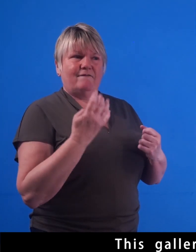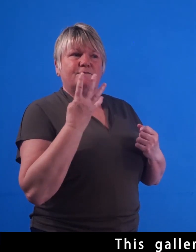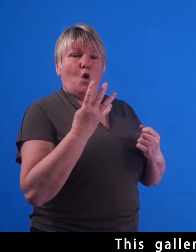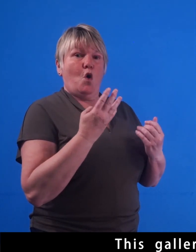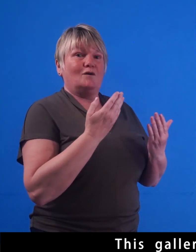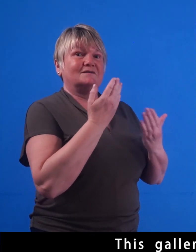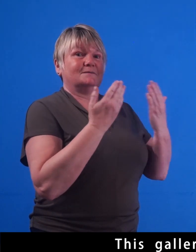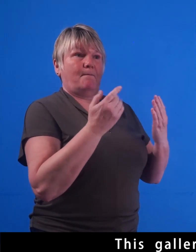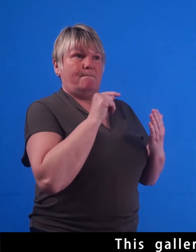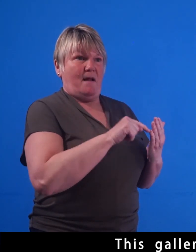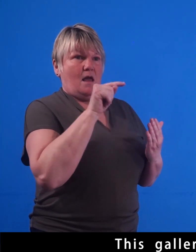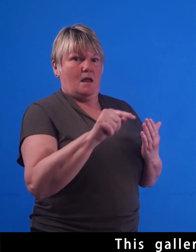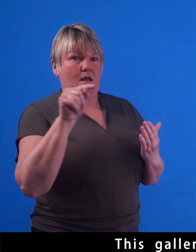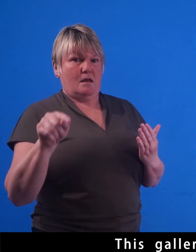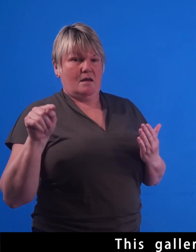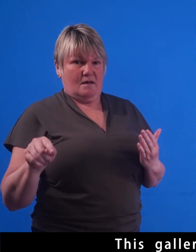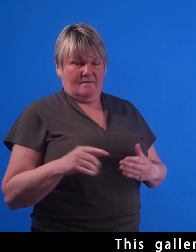This gallery has 4 displays.